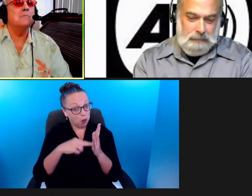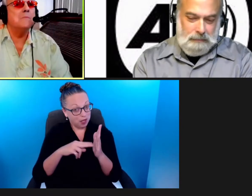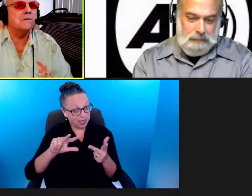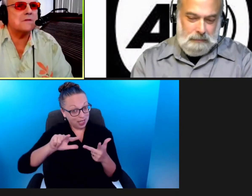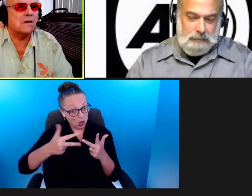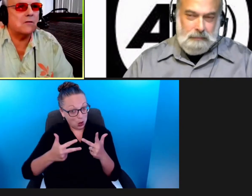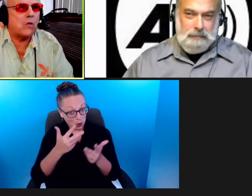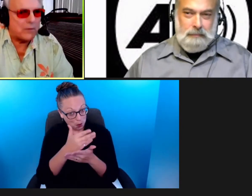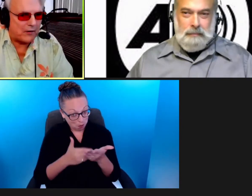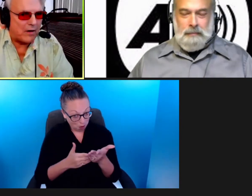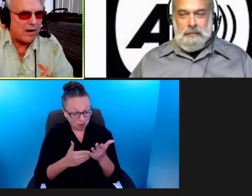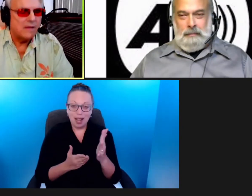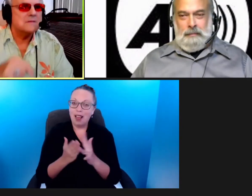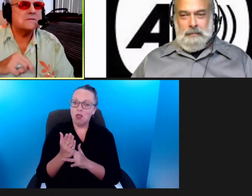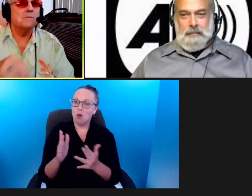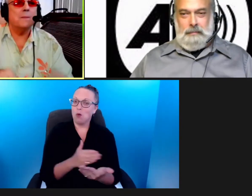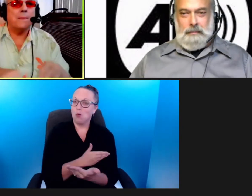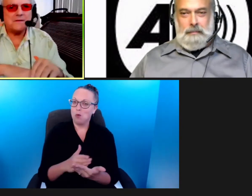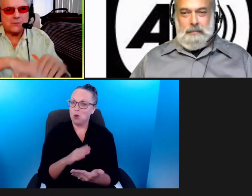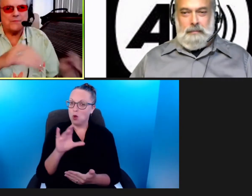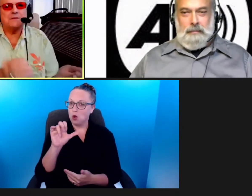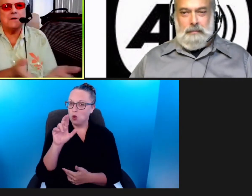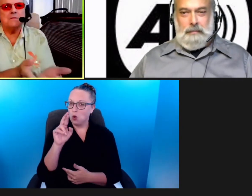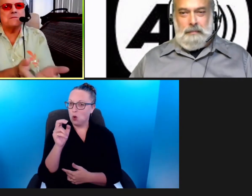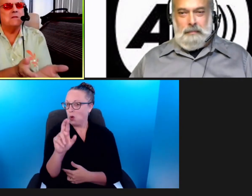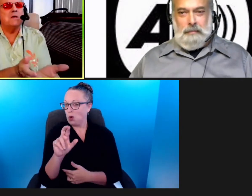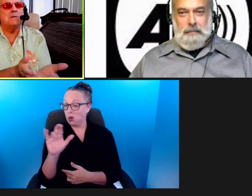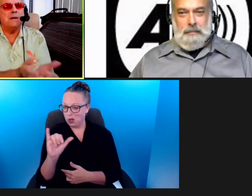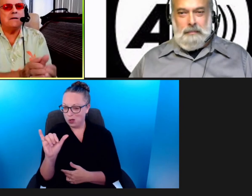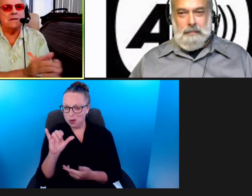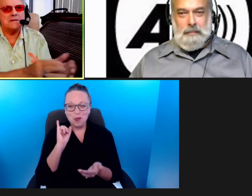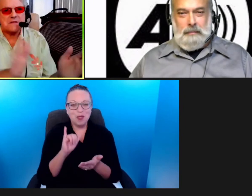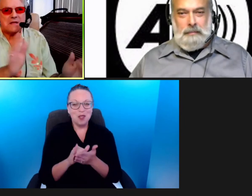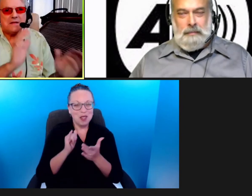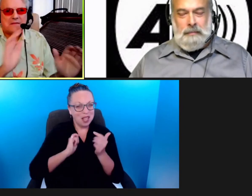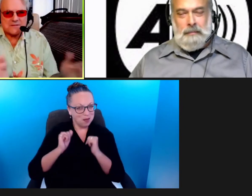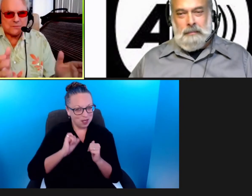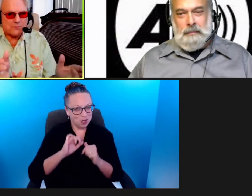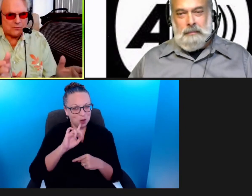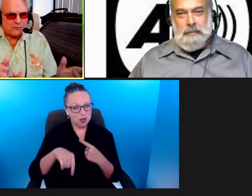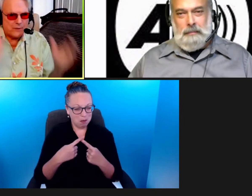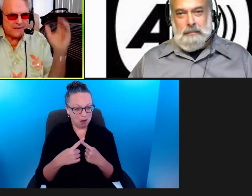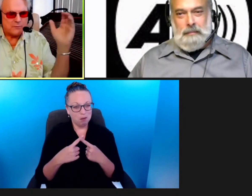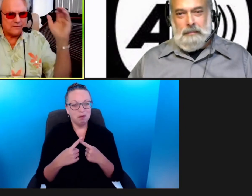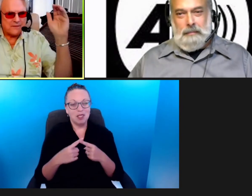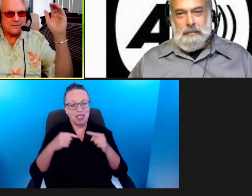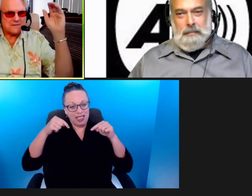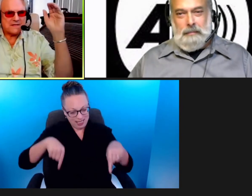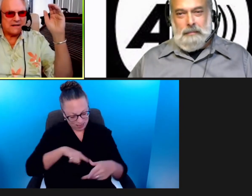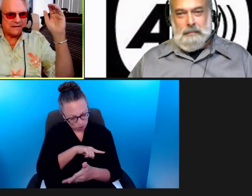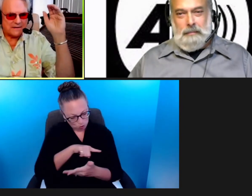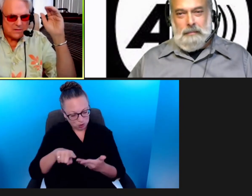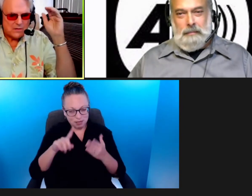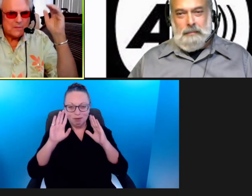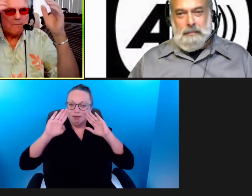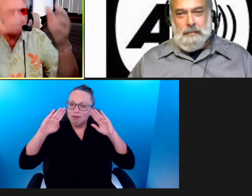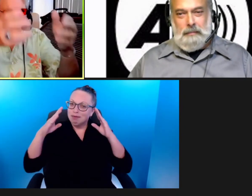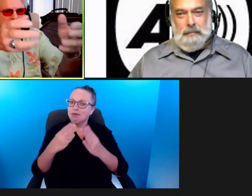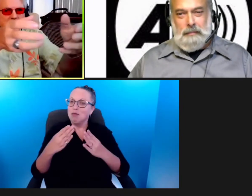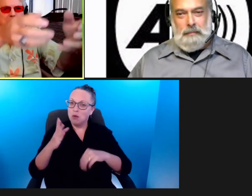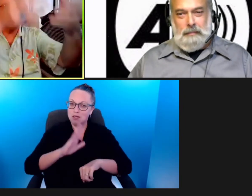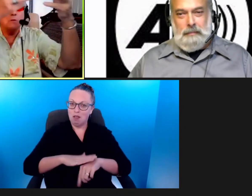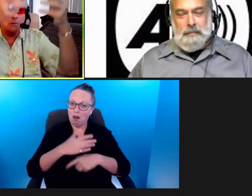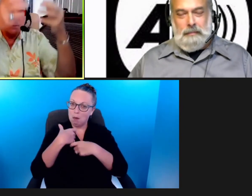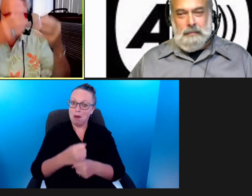through Music Corner. So that's what the show is going to be about. Is this week we're focusing on